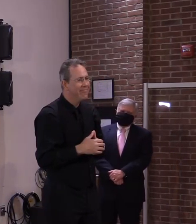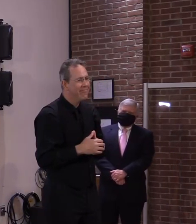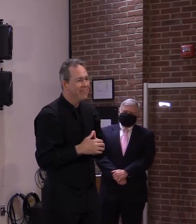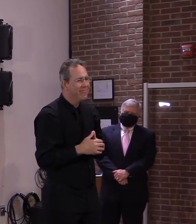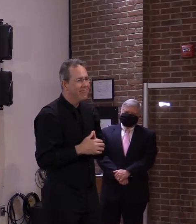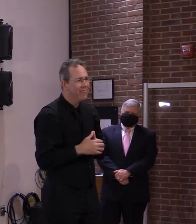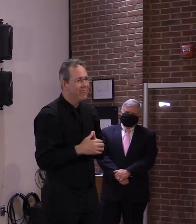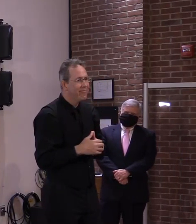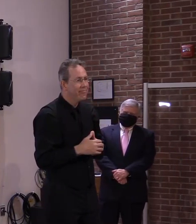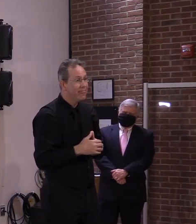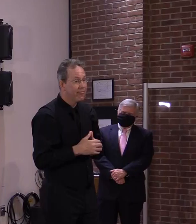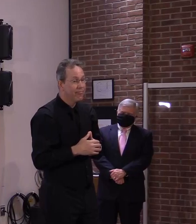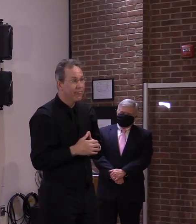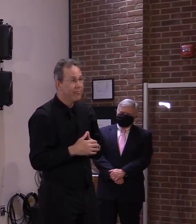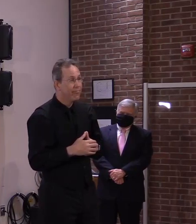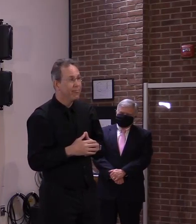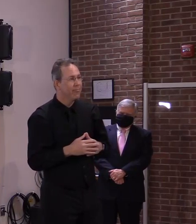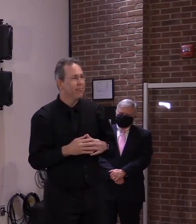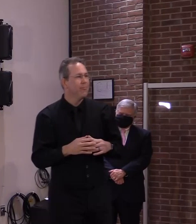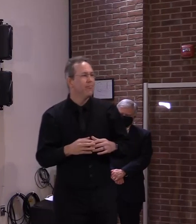Craig, the County Courier.